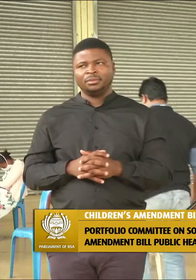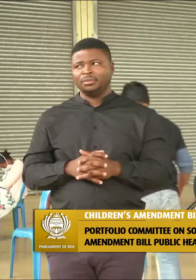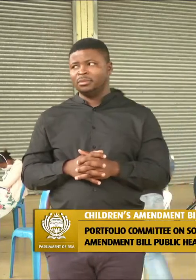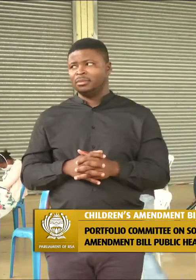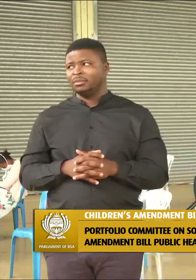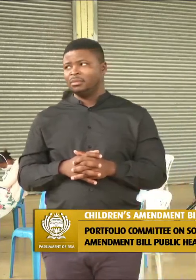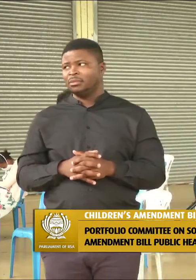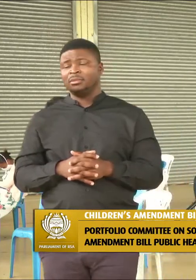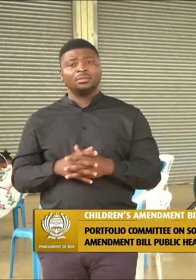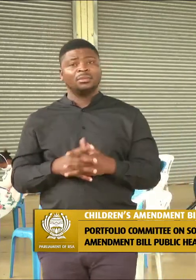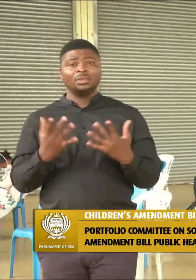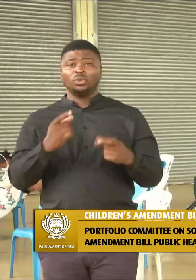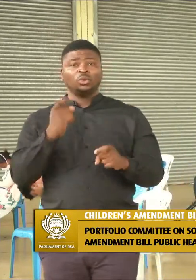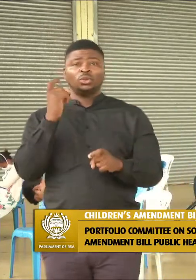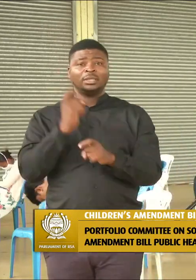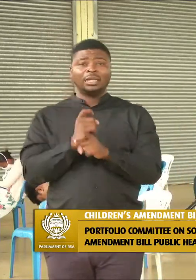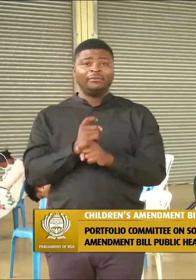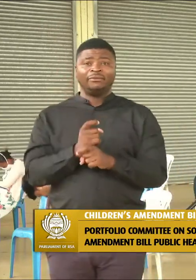Hey, kunzima la he.